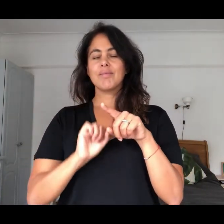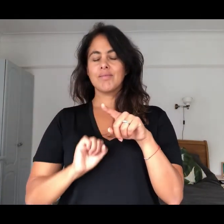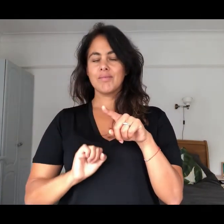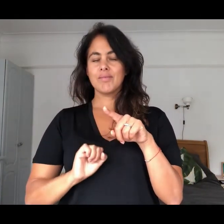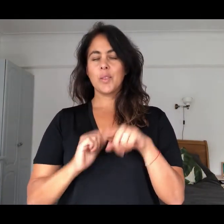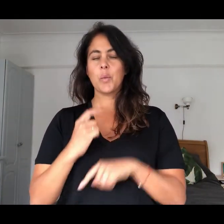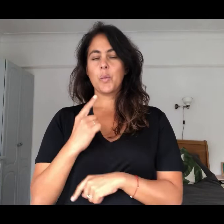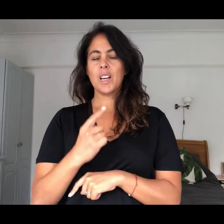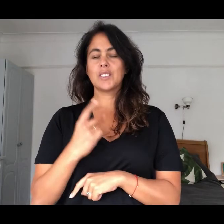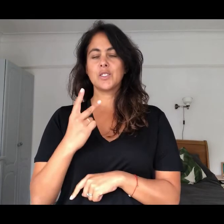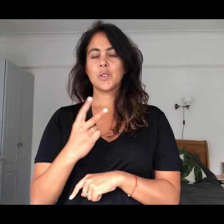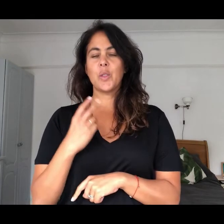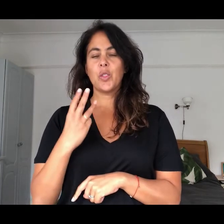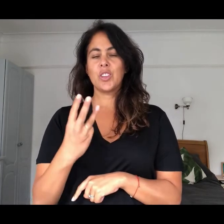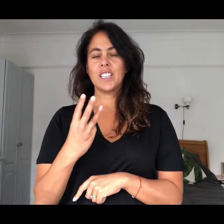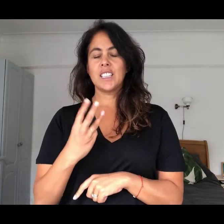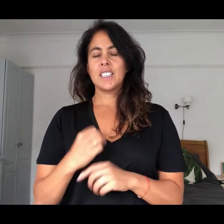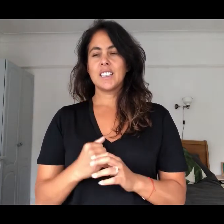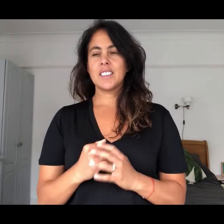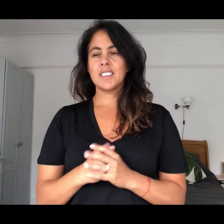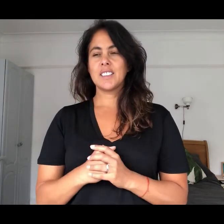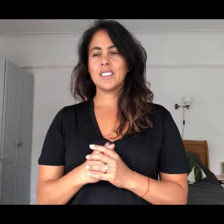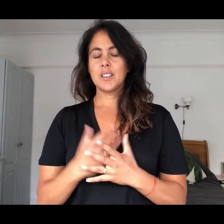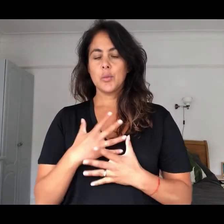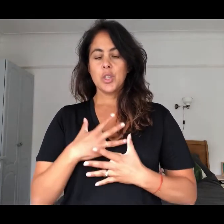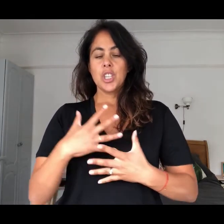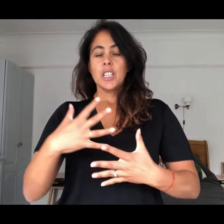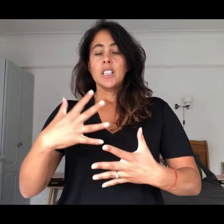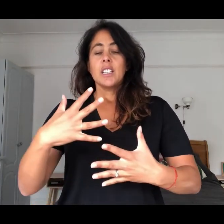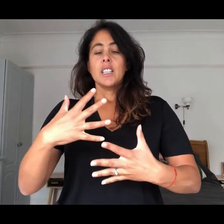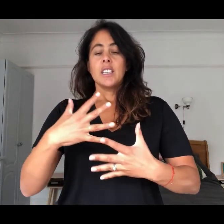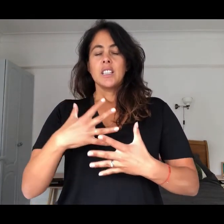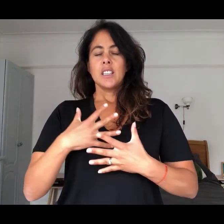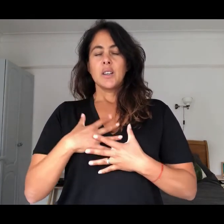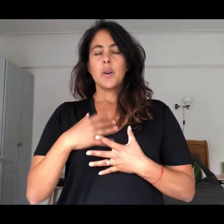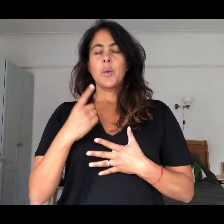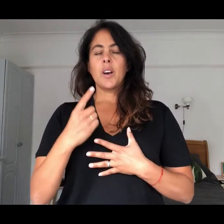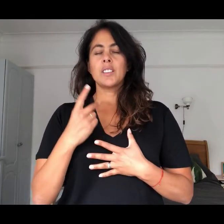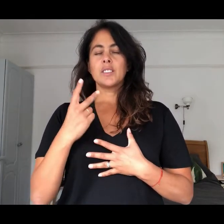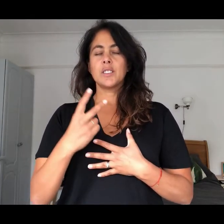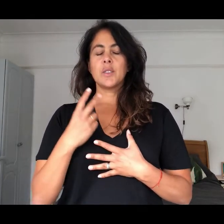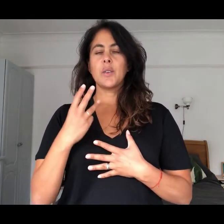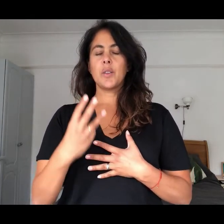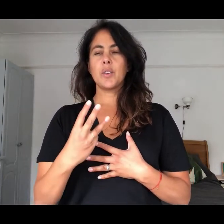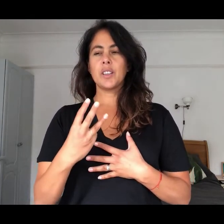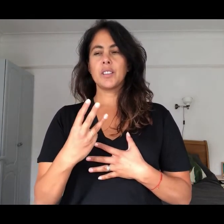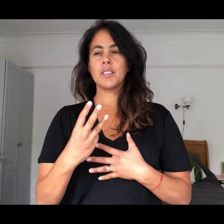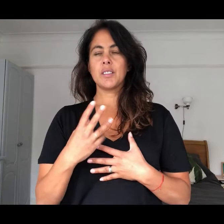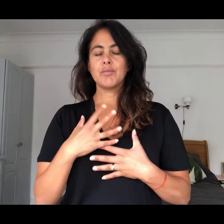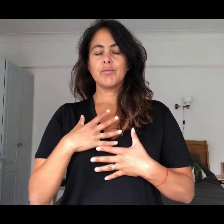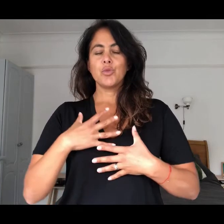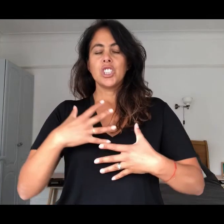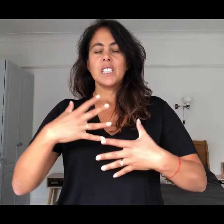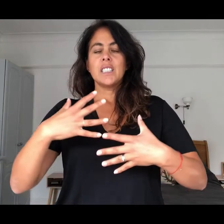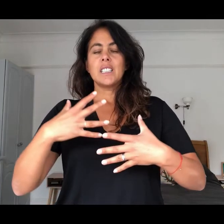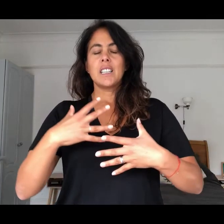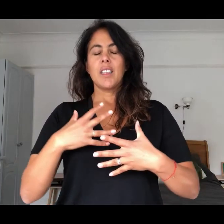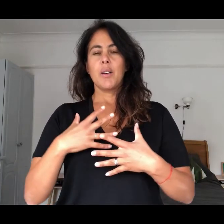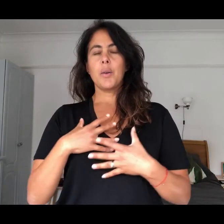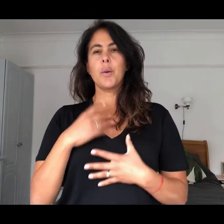Heads down. 1, 2, 3. Breathe. 1, 2,